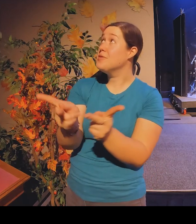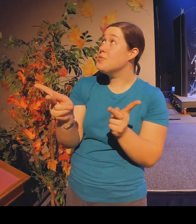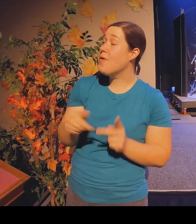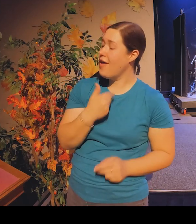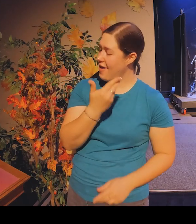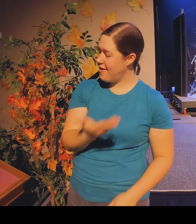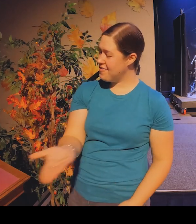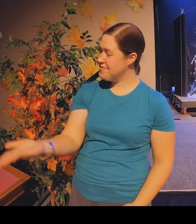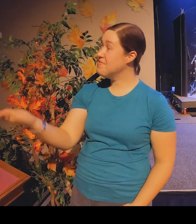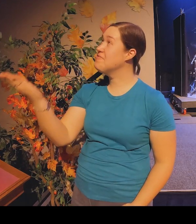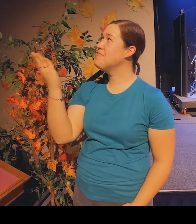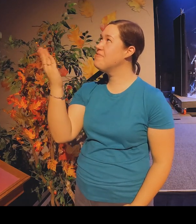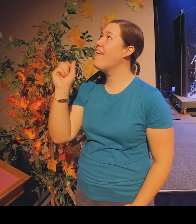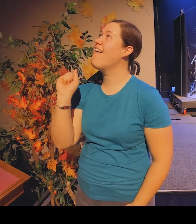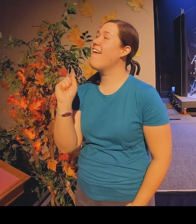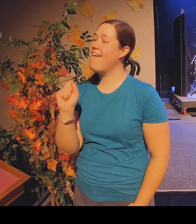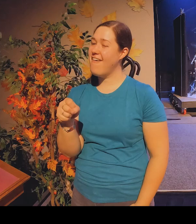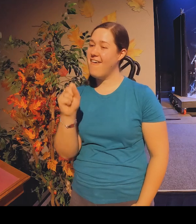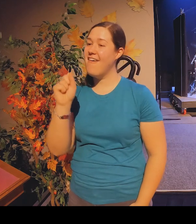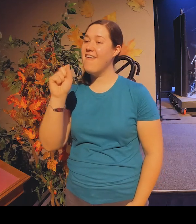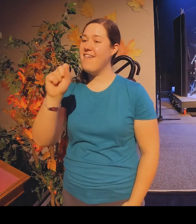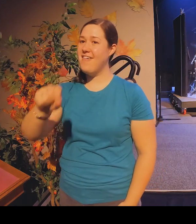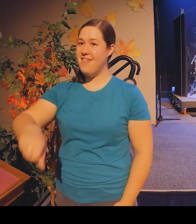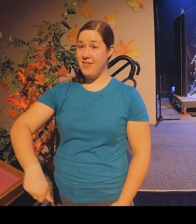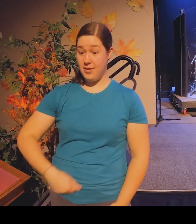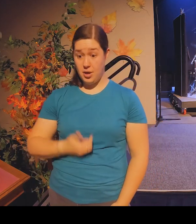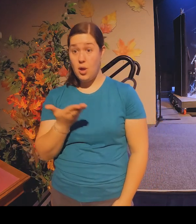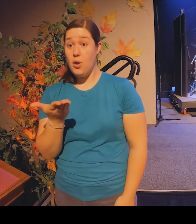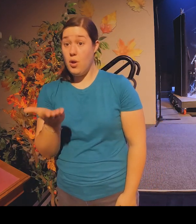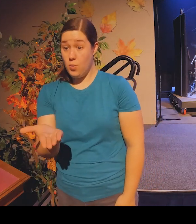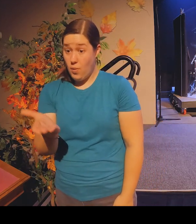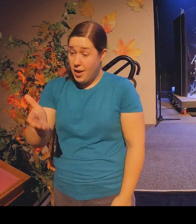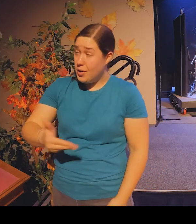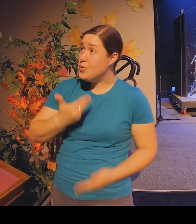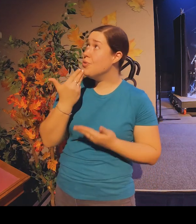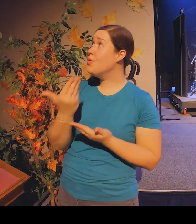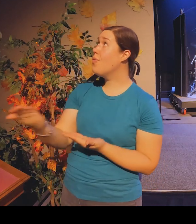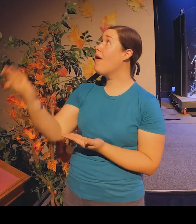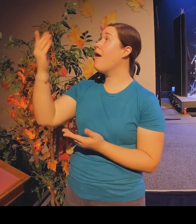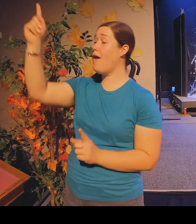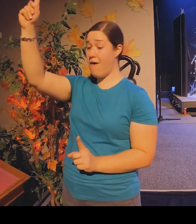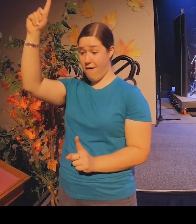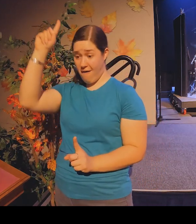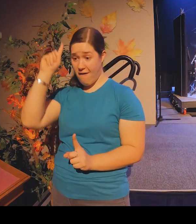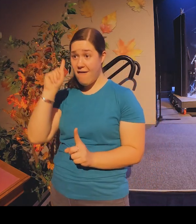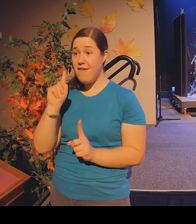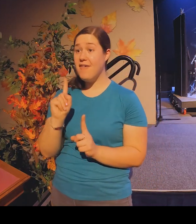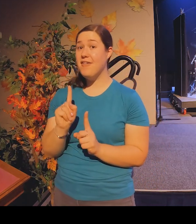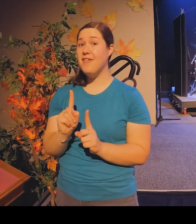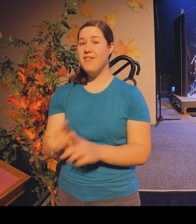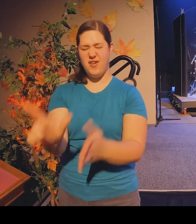found is where you are. And where you are,